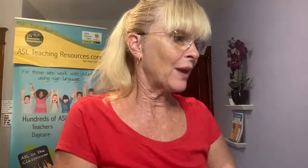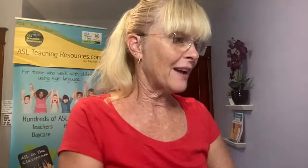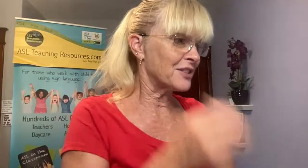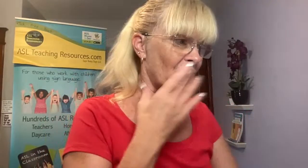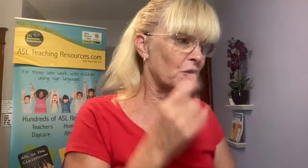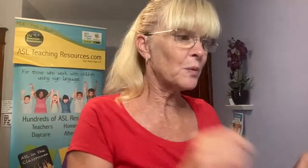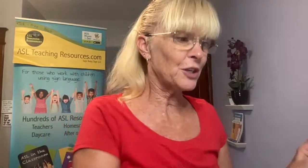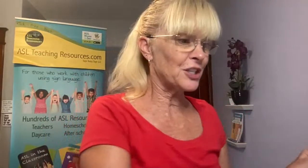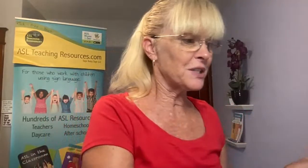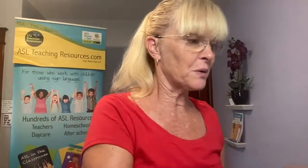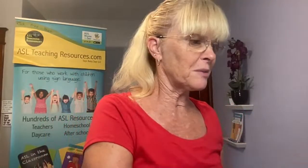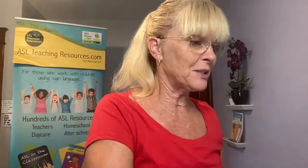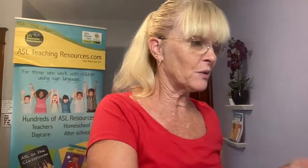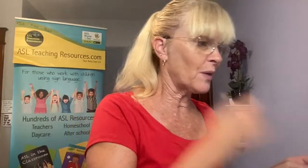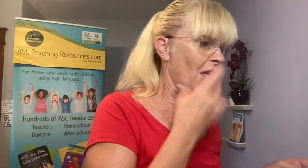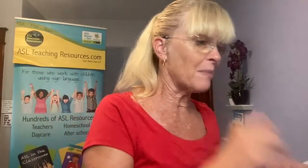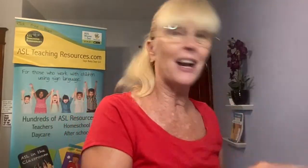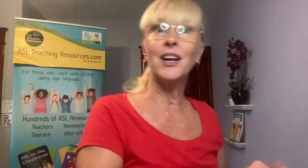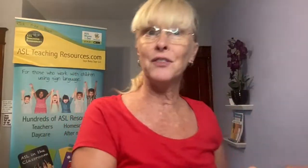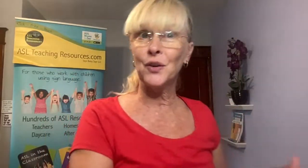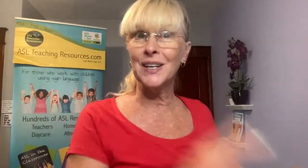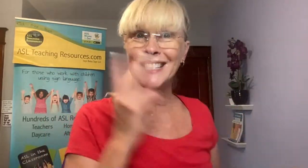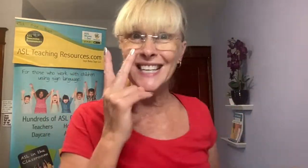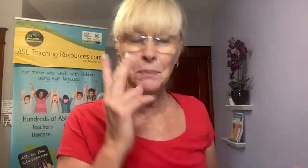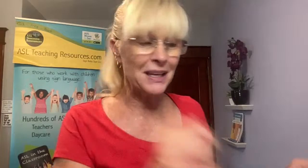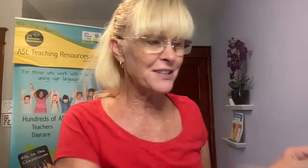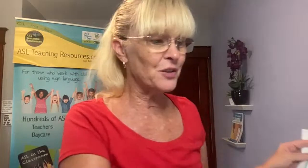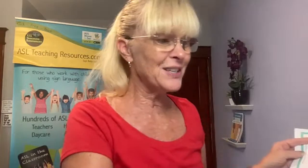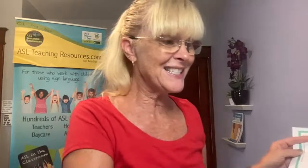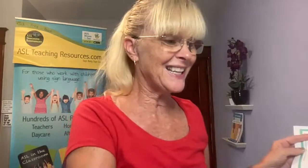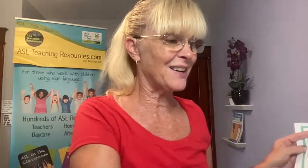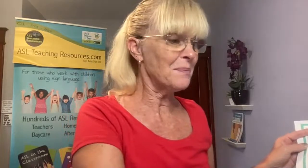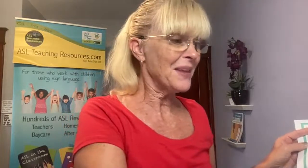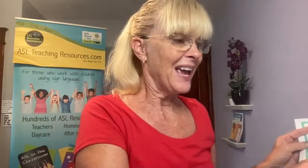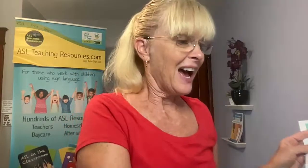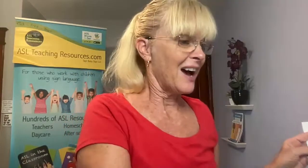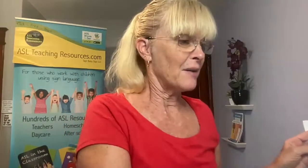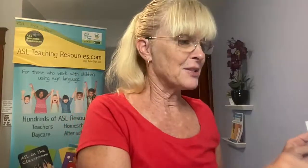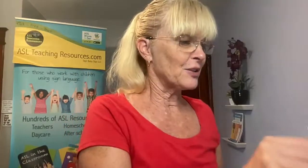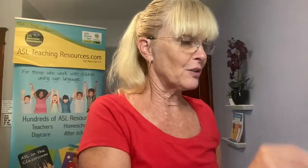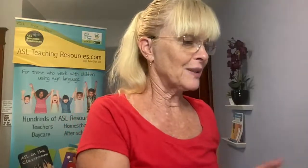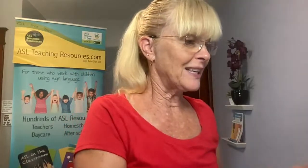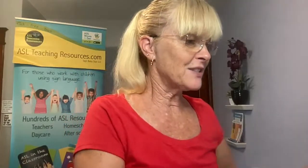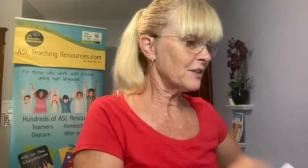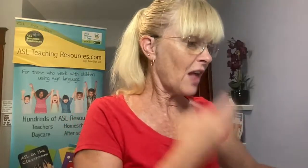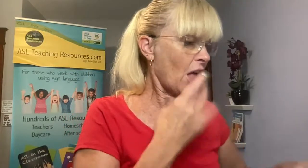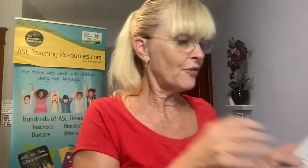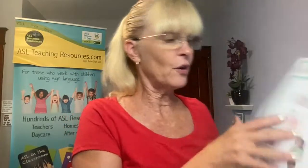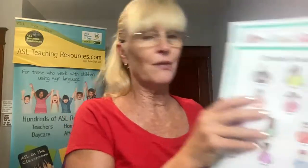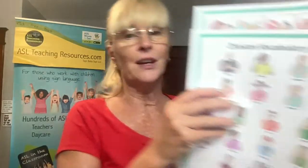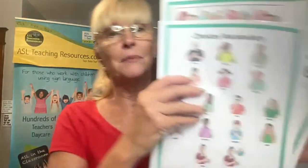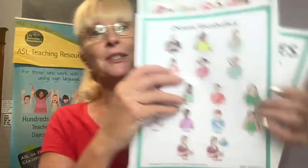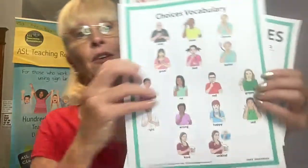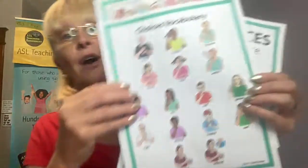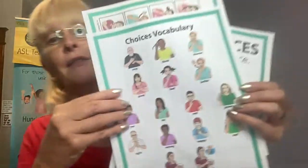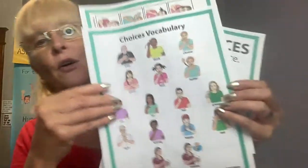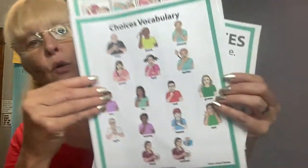have several worksheets we're going to be doing with them, and I'll give you a sneak peek so you can see them. So these are a few of them. So you'll have a whole